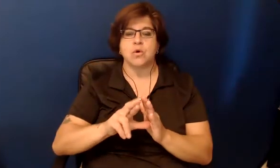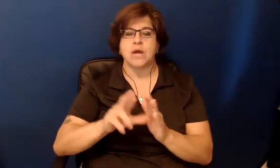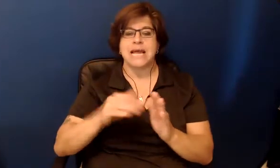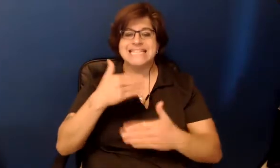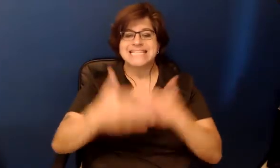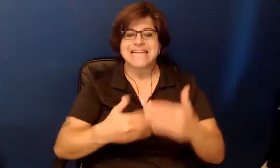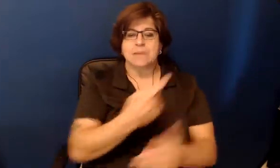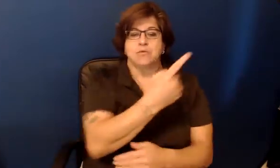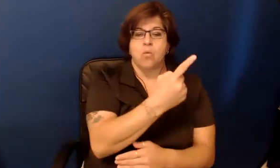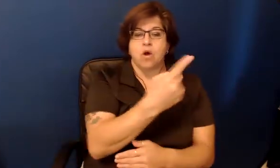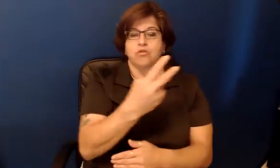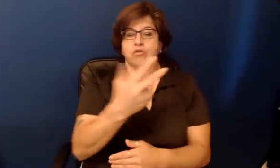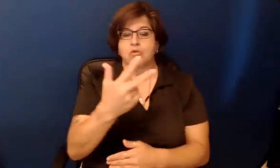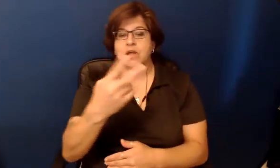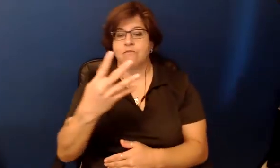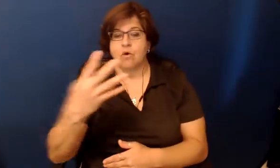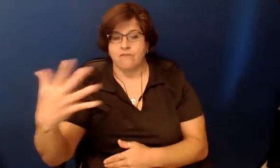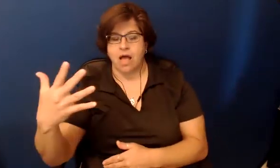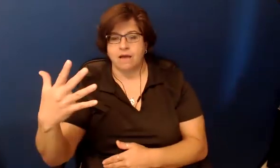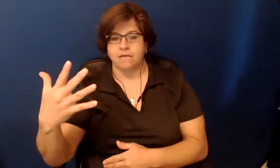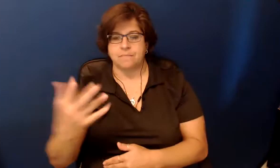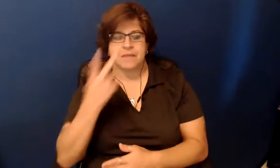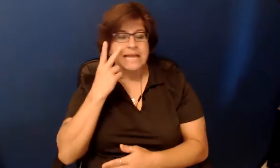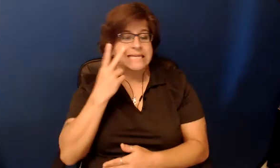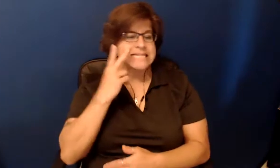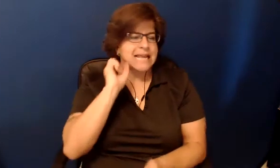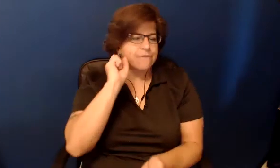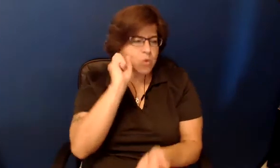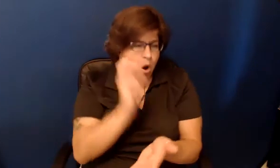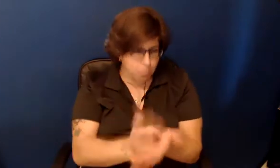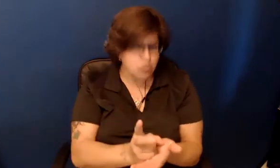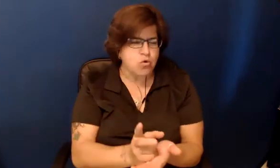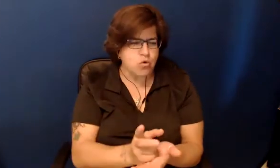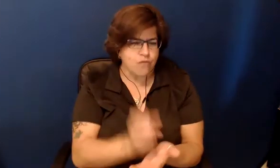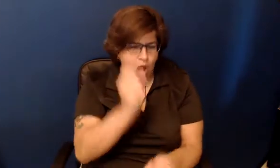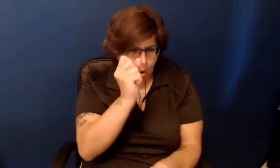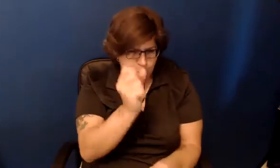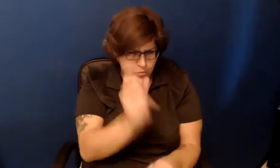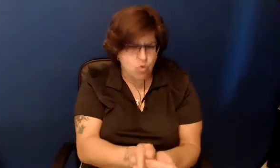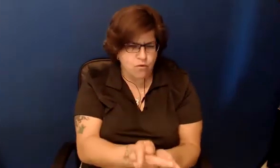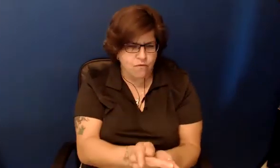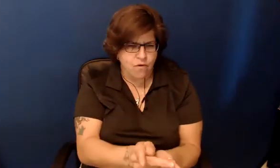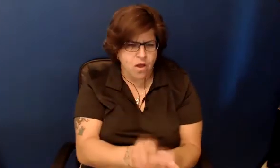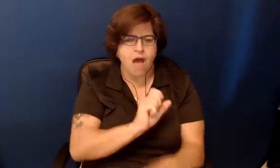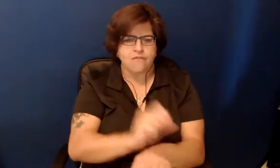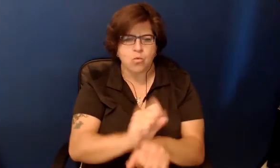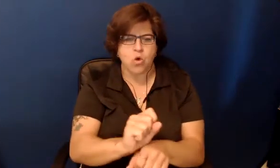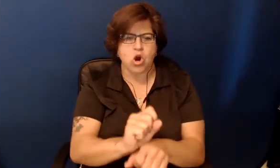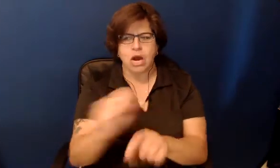to review steps 1 through 5. I want you to see if you approve of the job you've done so far. It's the only time they ask us to do